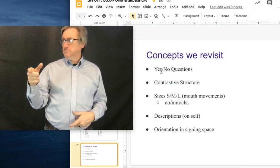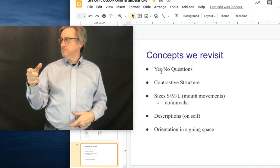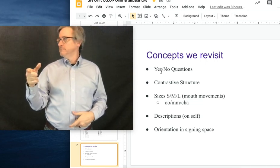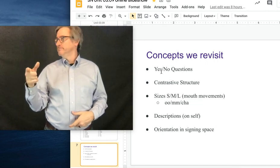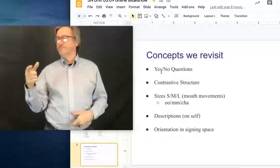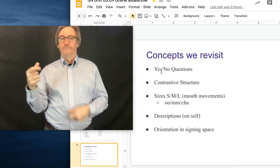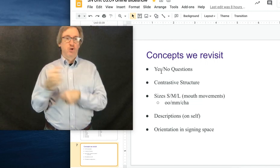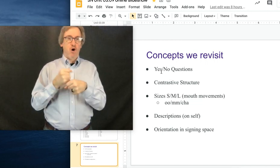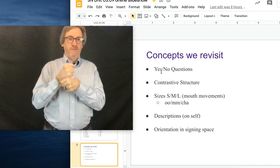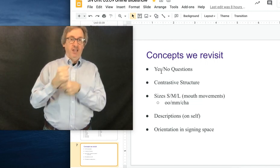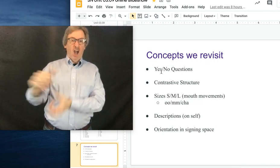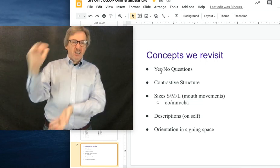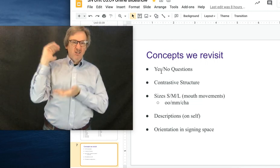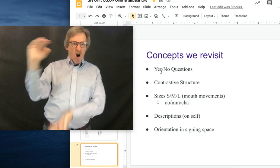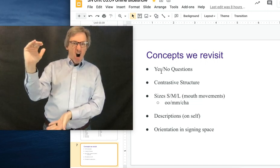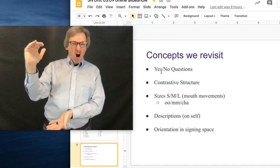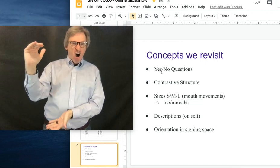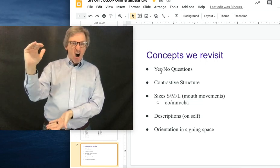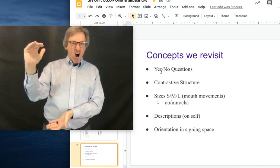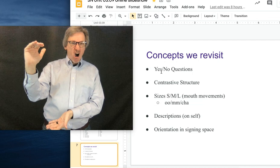That coffee.